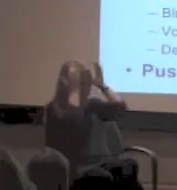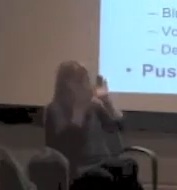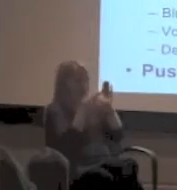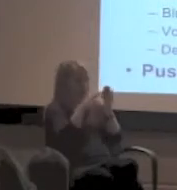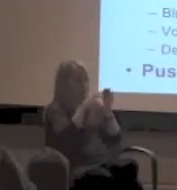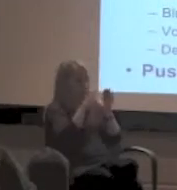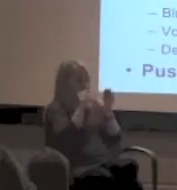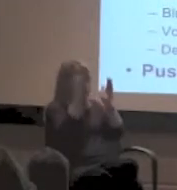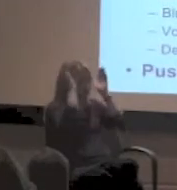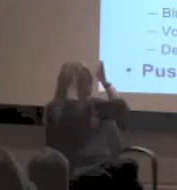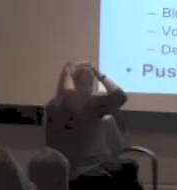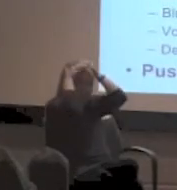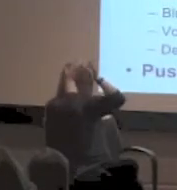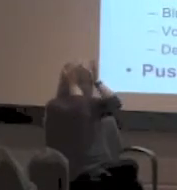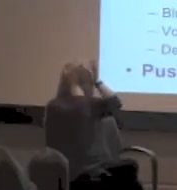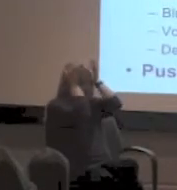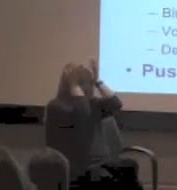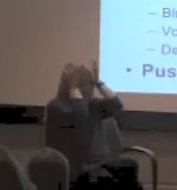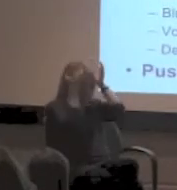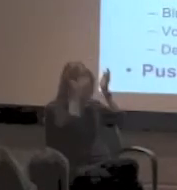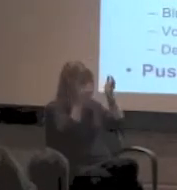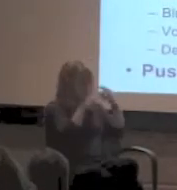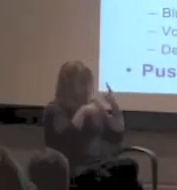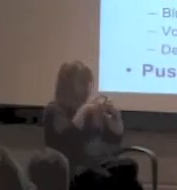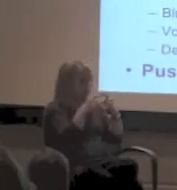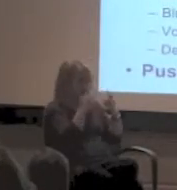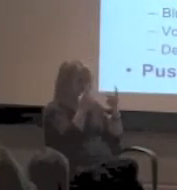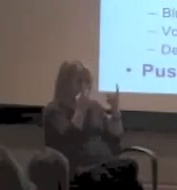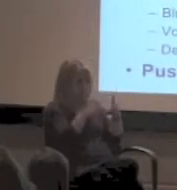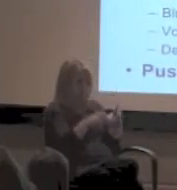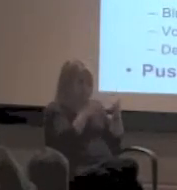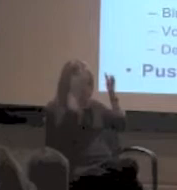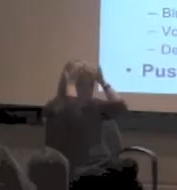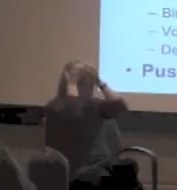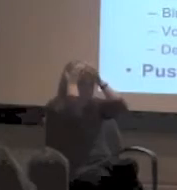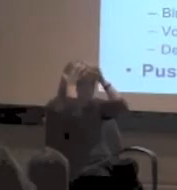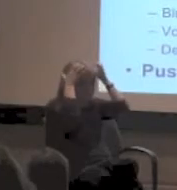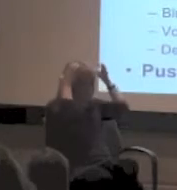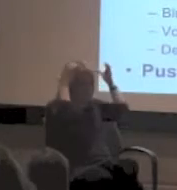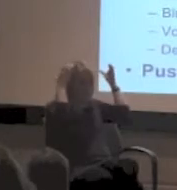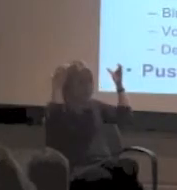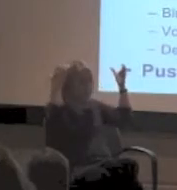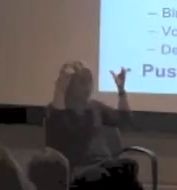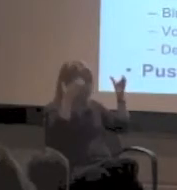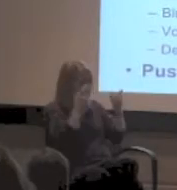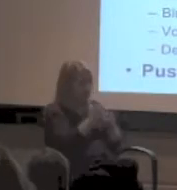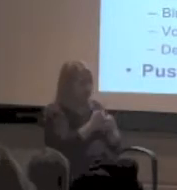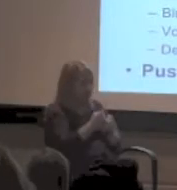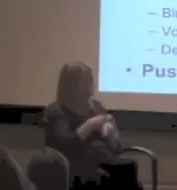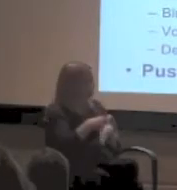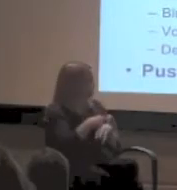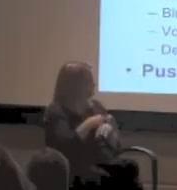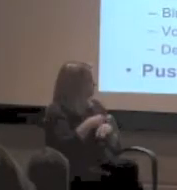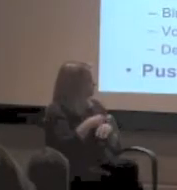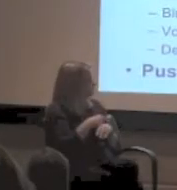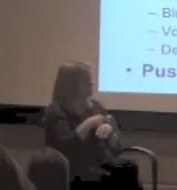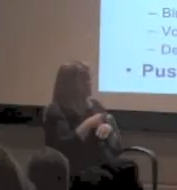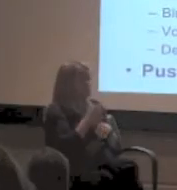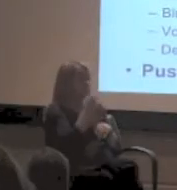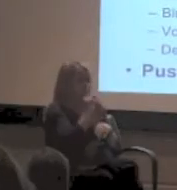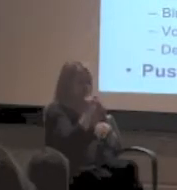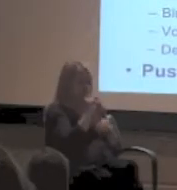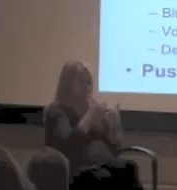start spreading apart. And when both those things happen, the head gets bigger and bigger and bigger. Towards the